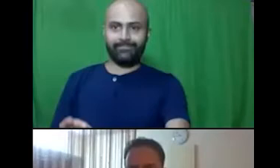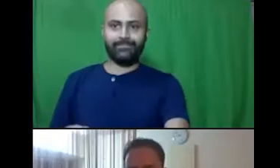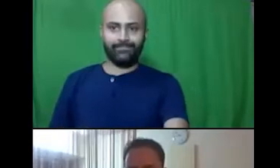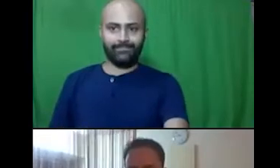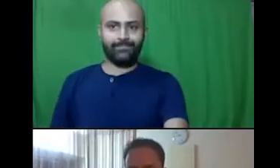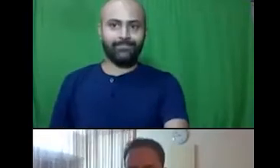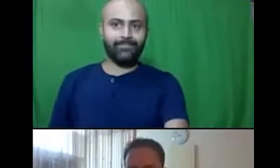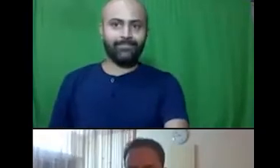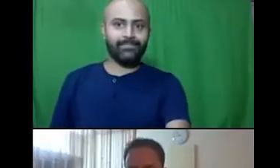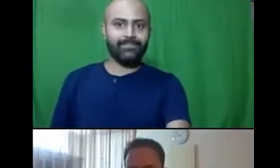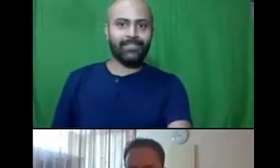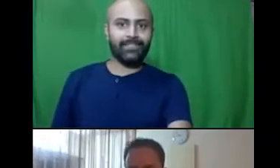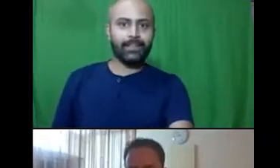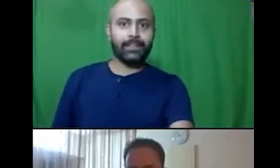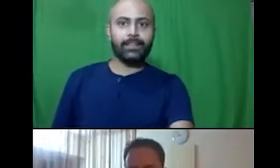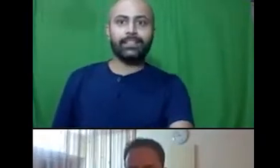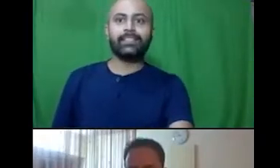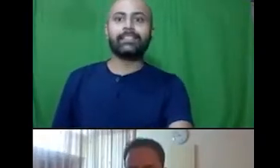Great.